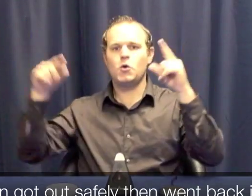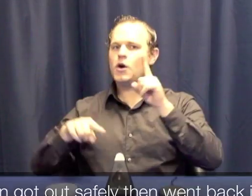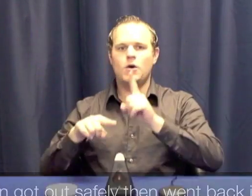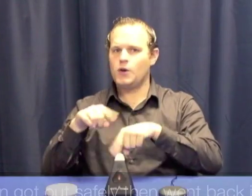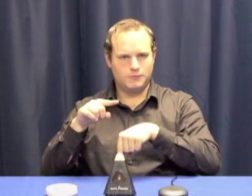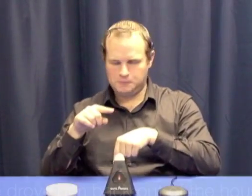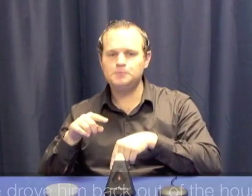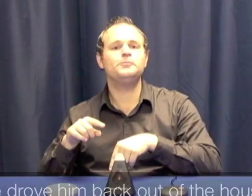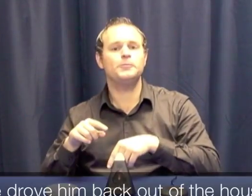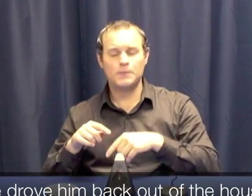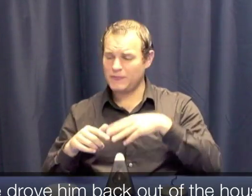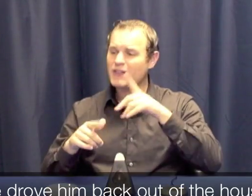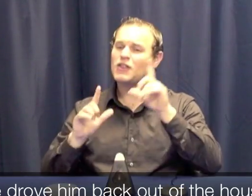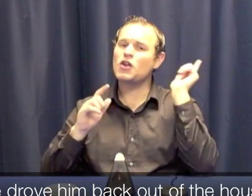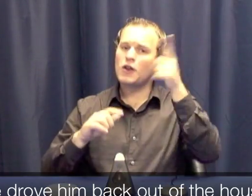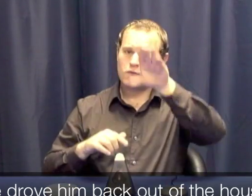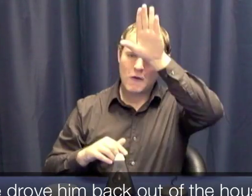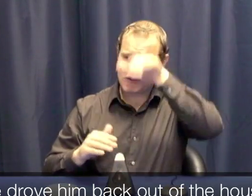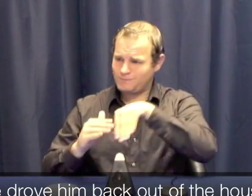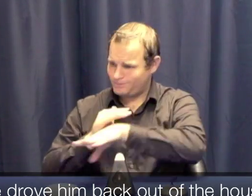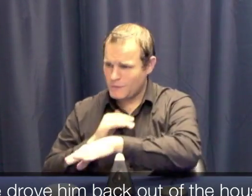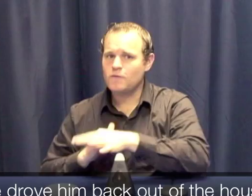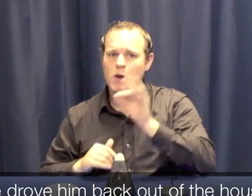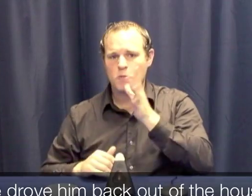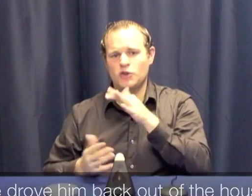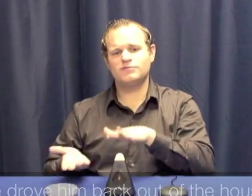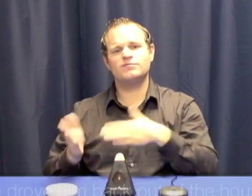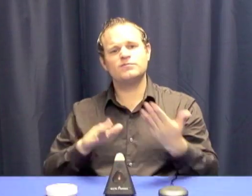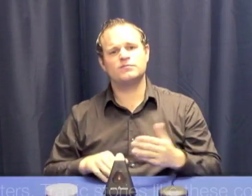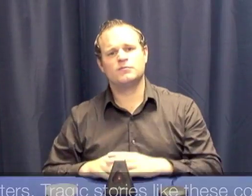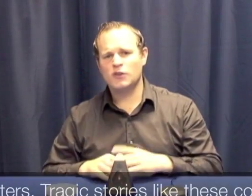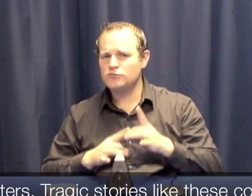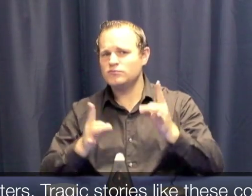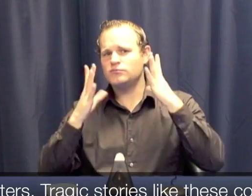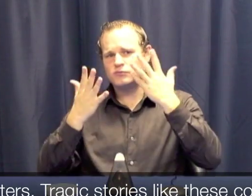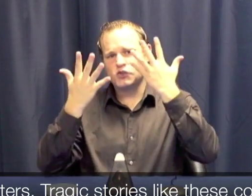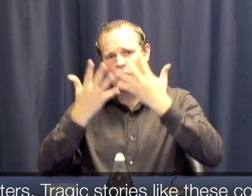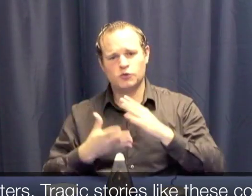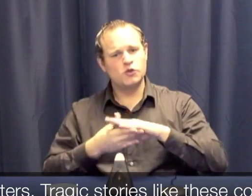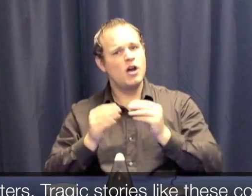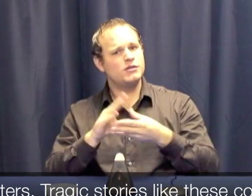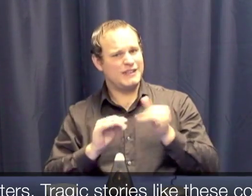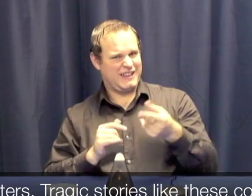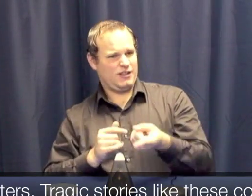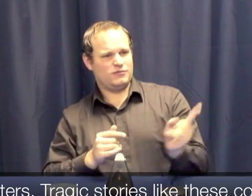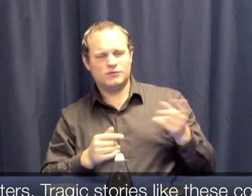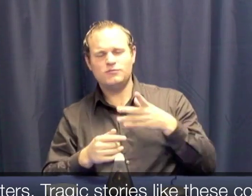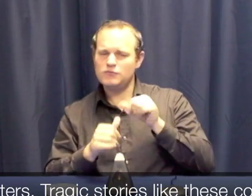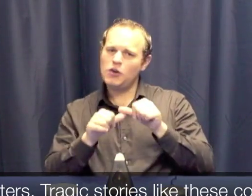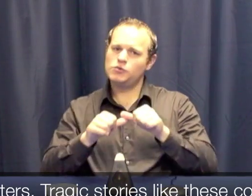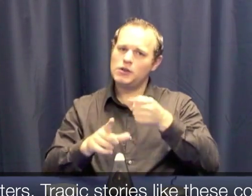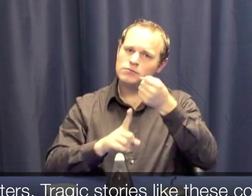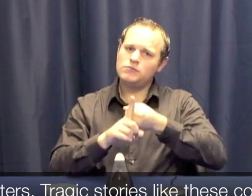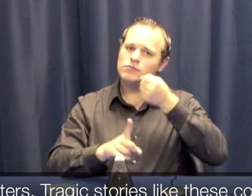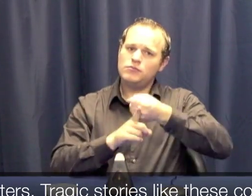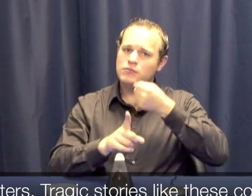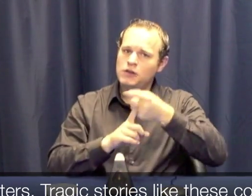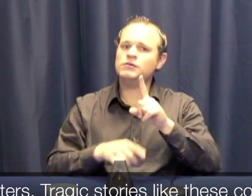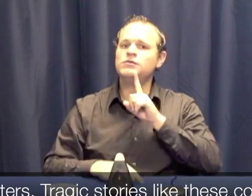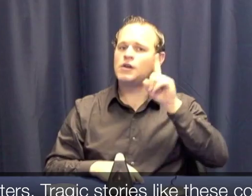son got out safely, then went back in and screamed for his mother before heat and smoke drove him back out of the house. She was found later